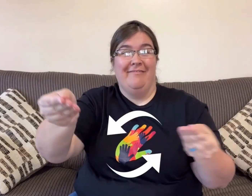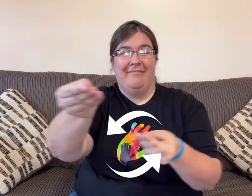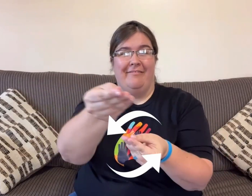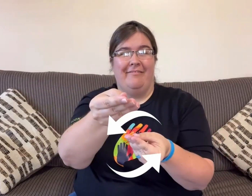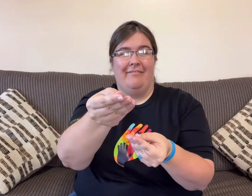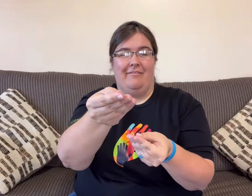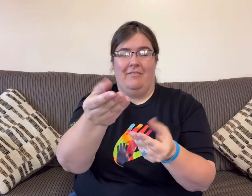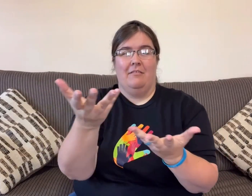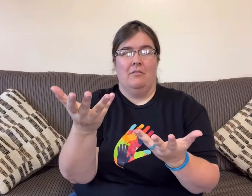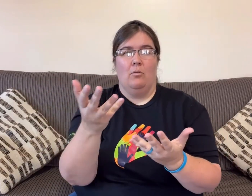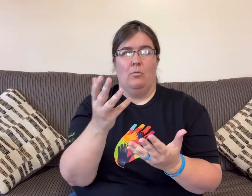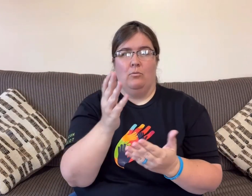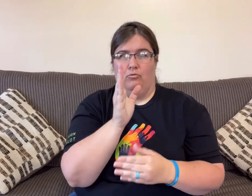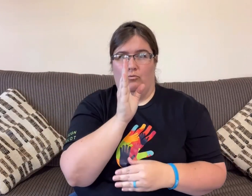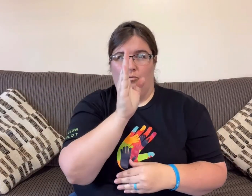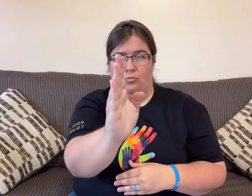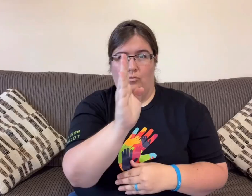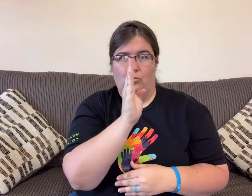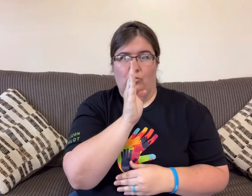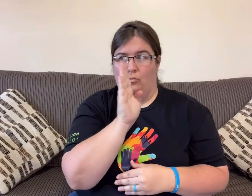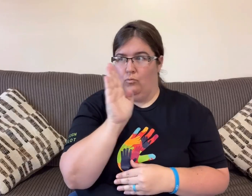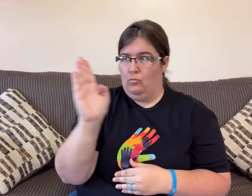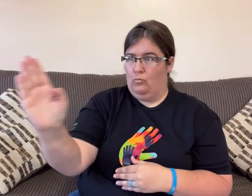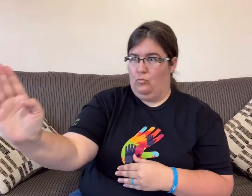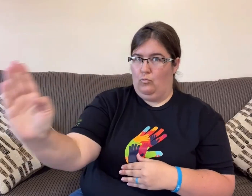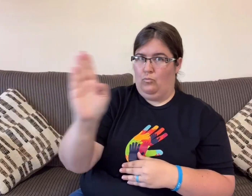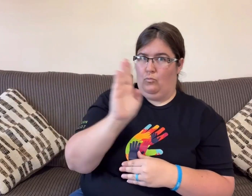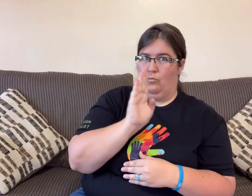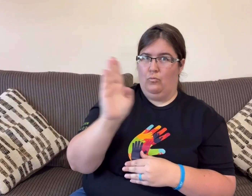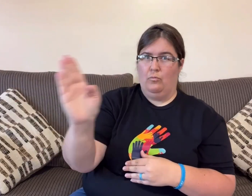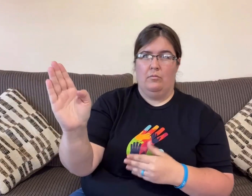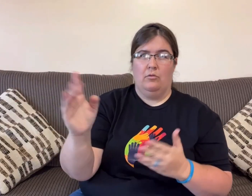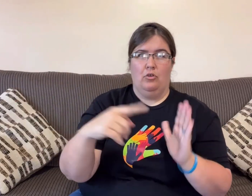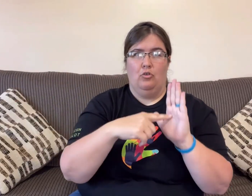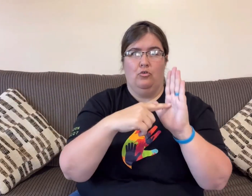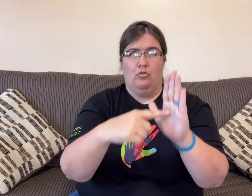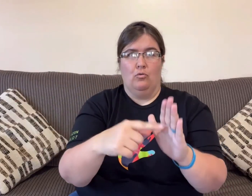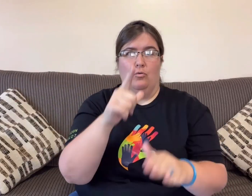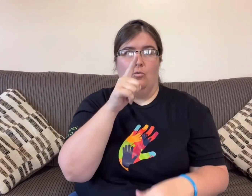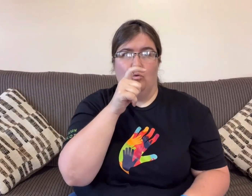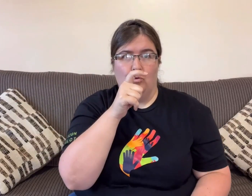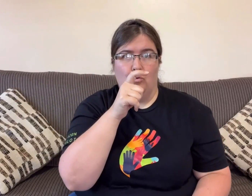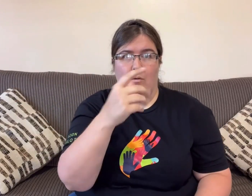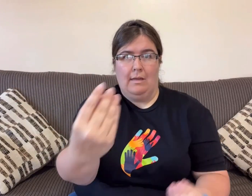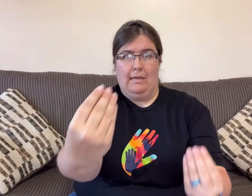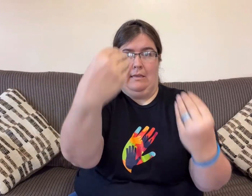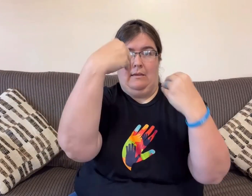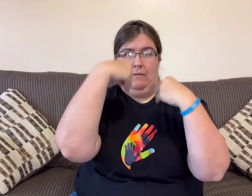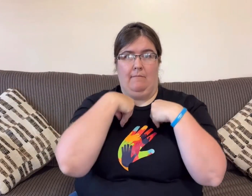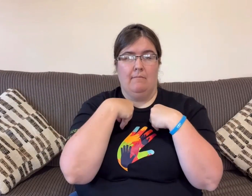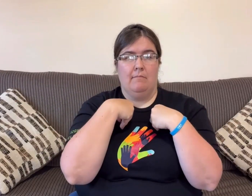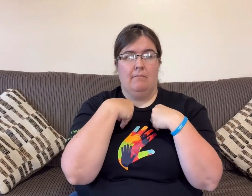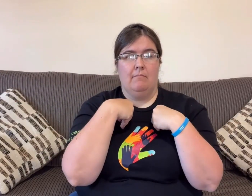things. So you can see that the verb goes different directions to show who is doing the giving.